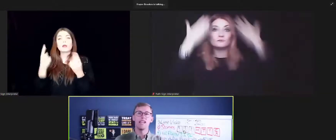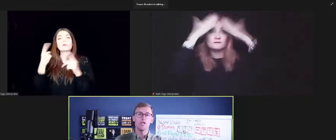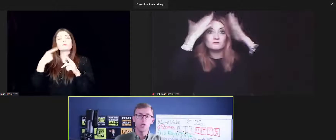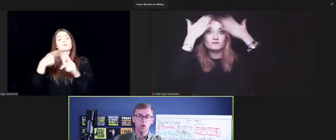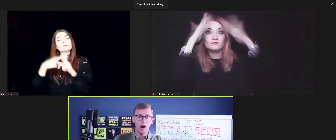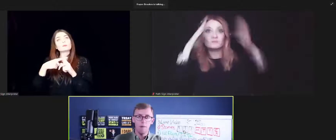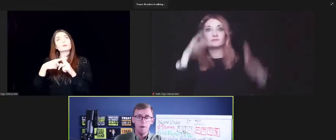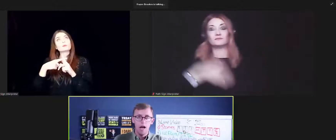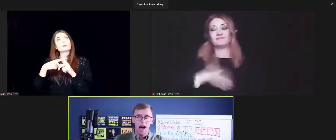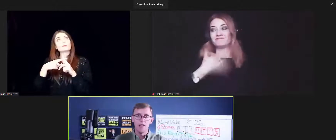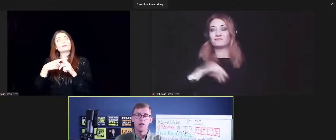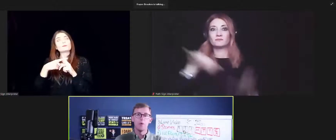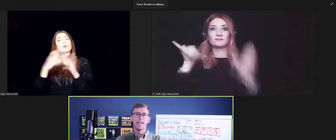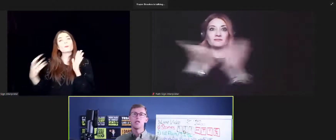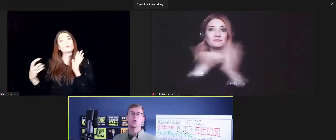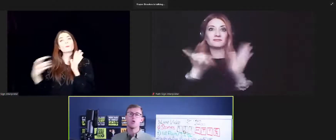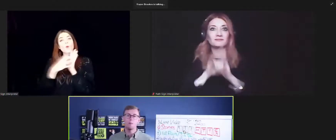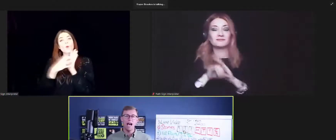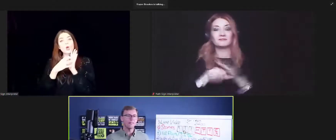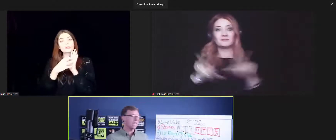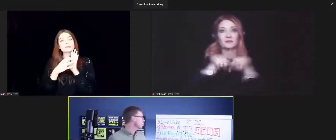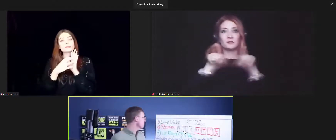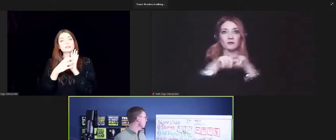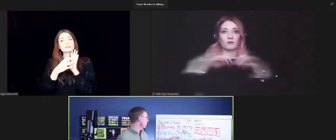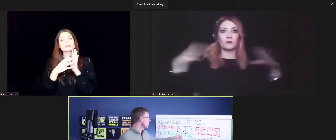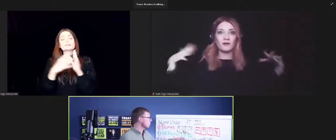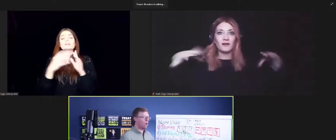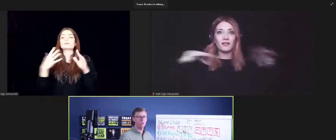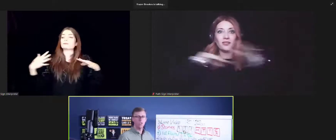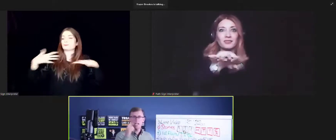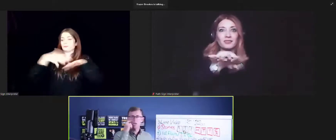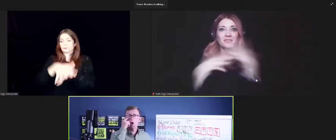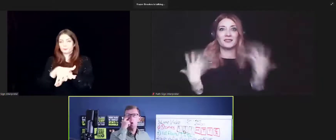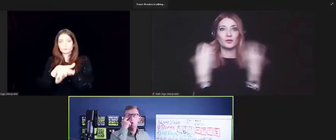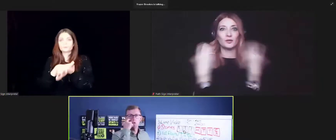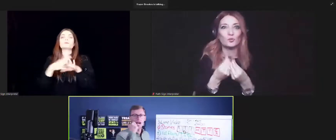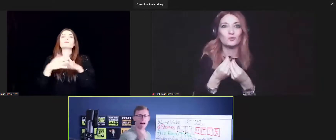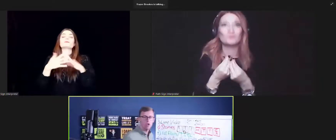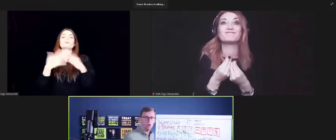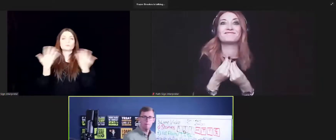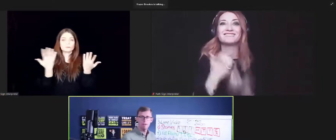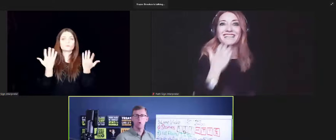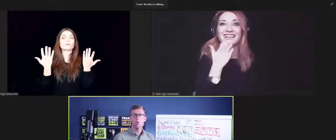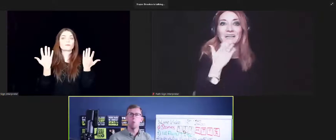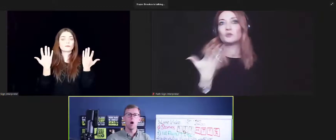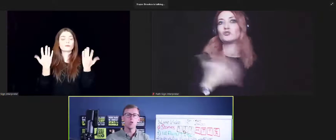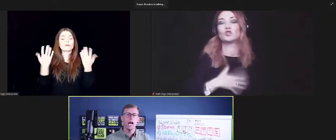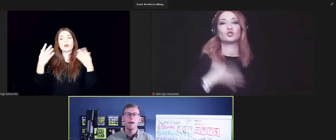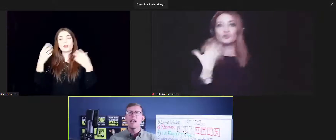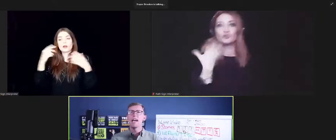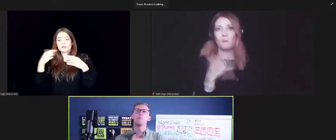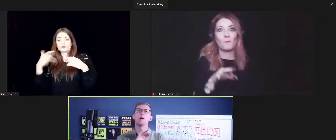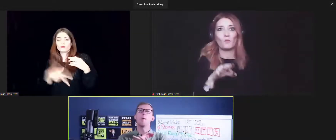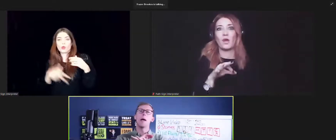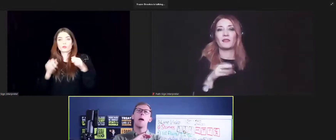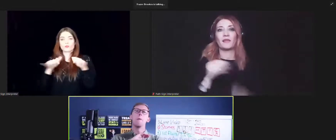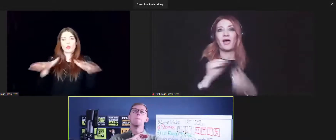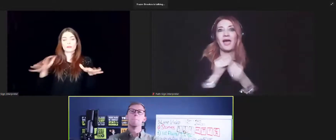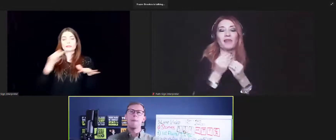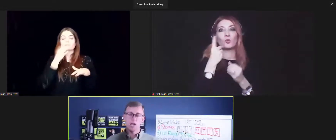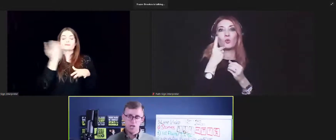on Instagram, and then doing an Instagram Live and getting them to follow you on TikTok or to add you and message you on WhatsApp. It's